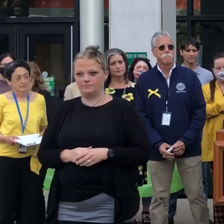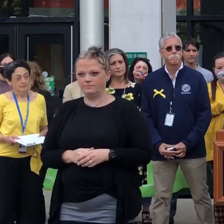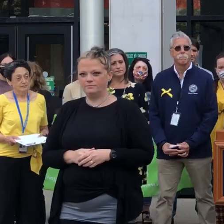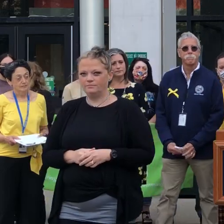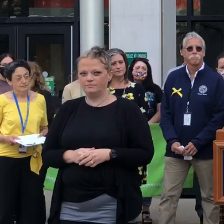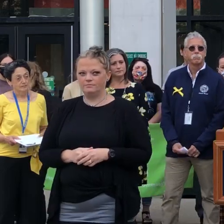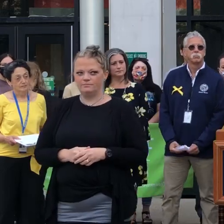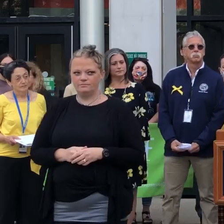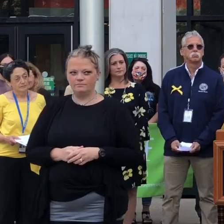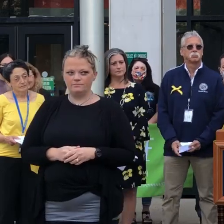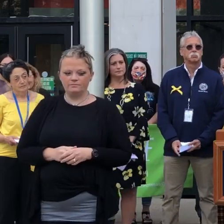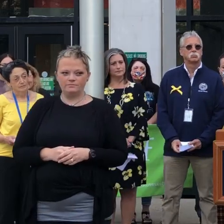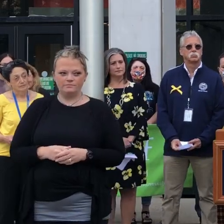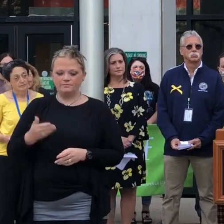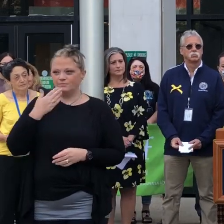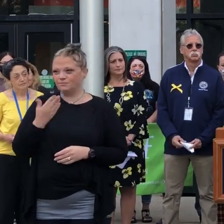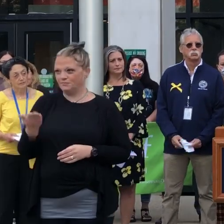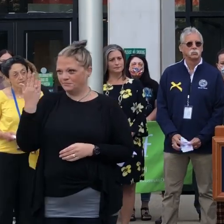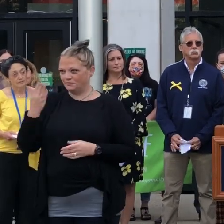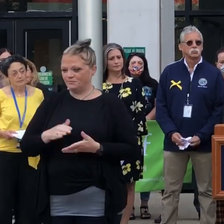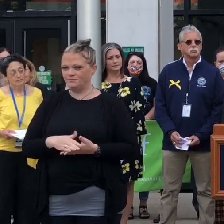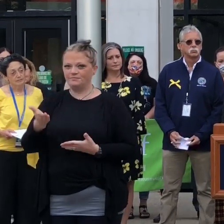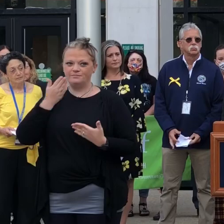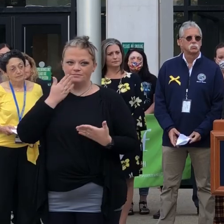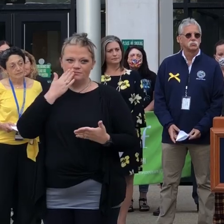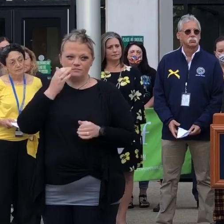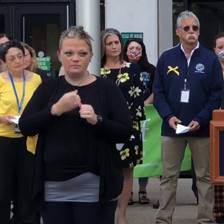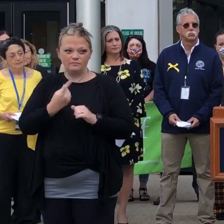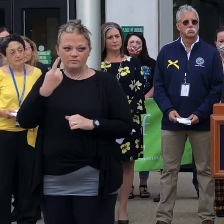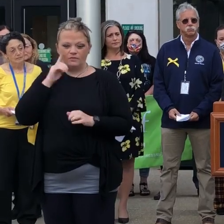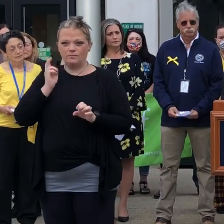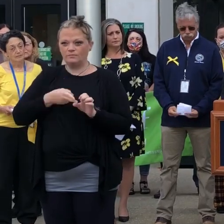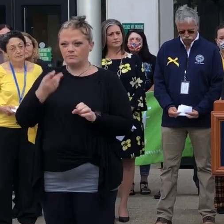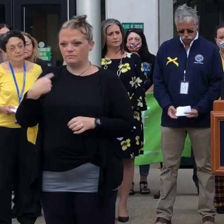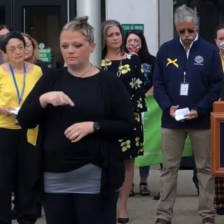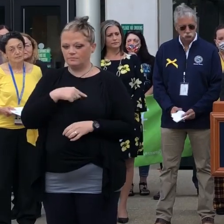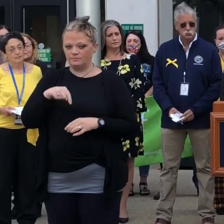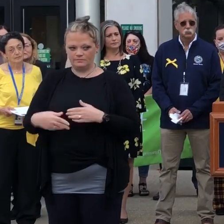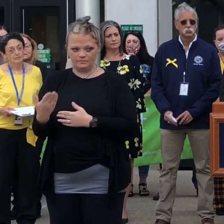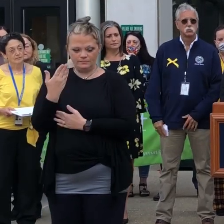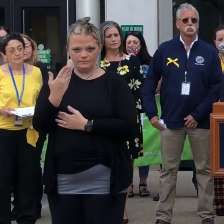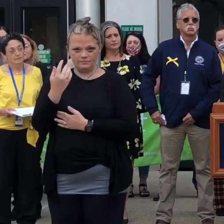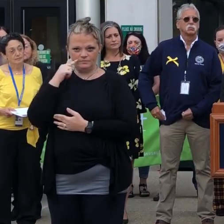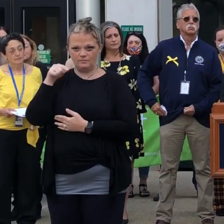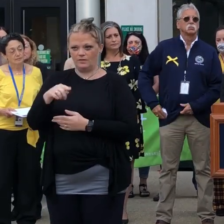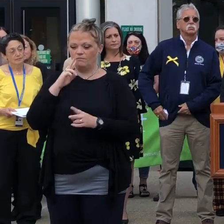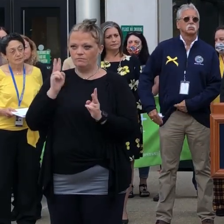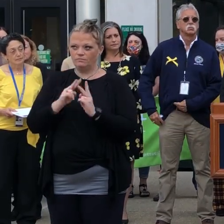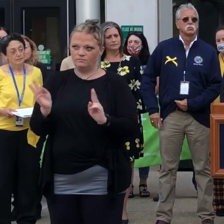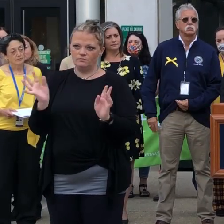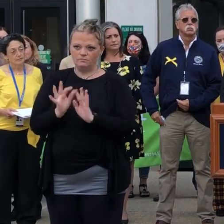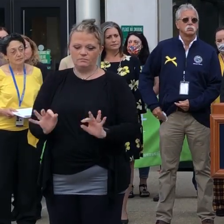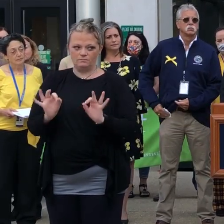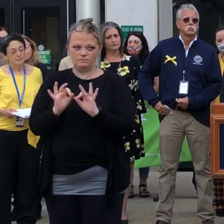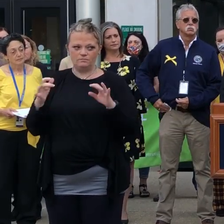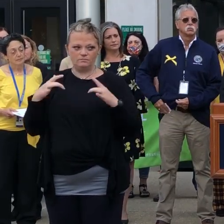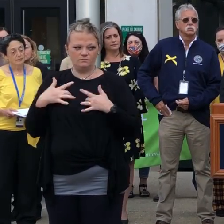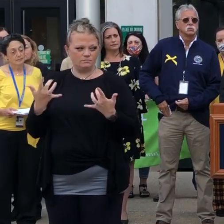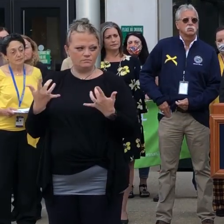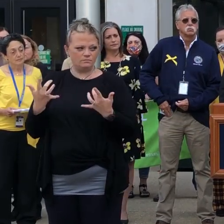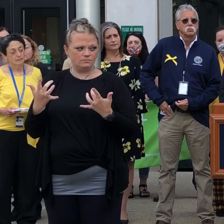Yes. So good morning, and thanks everybody for joining us this morning for this very important event. So